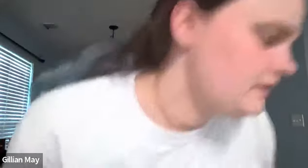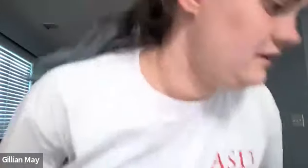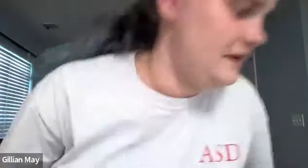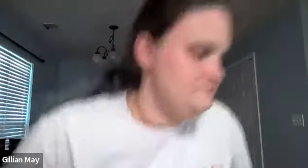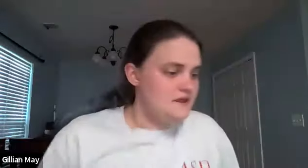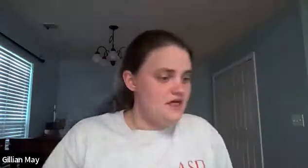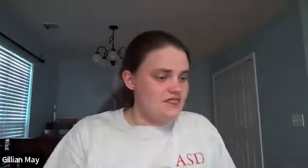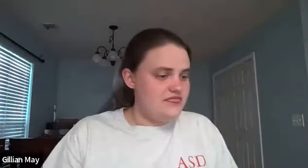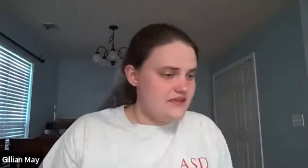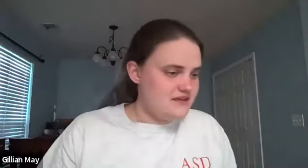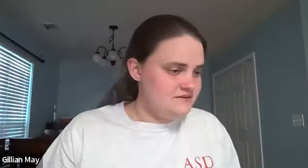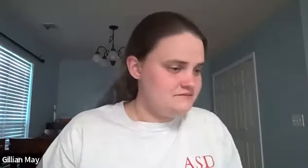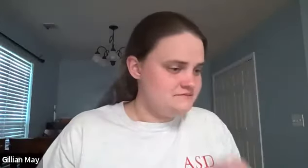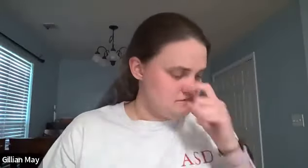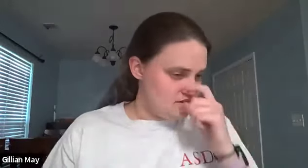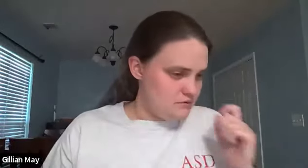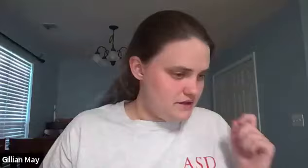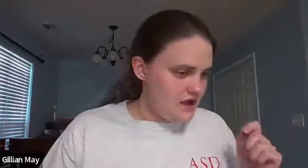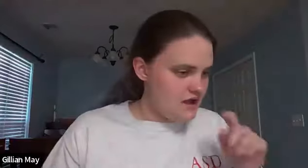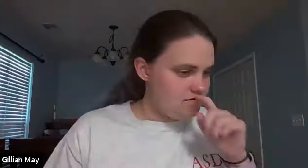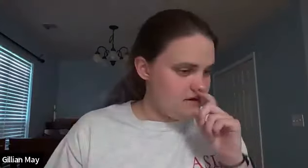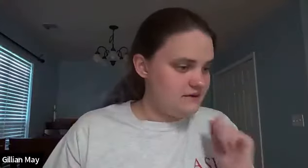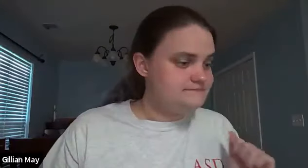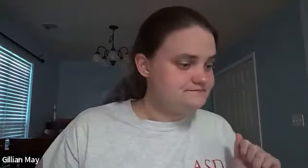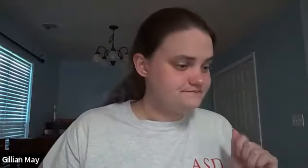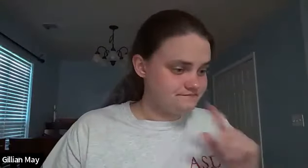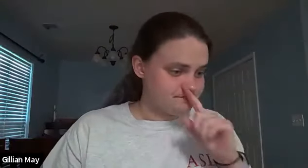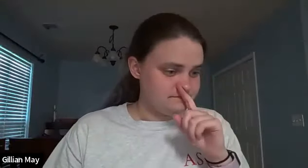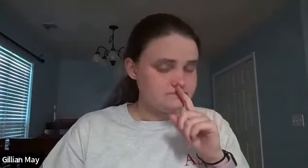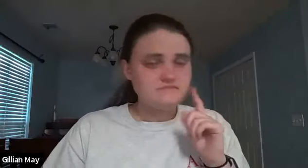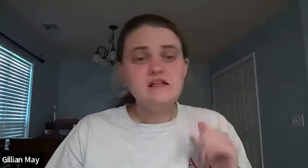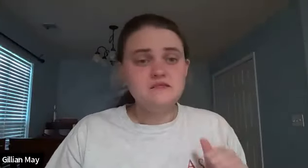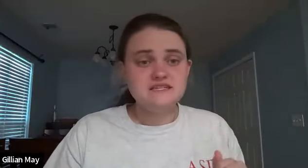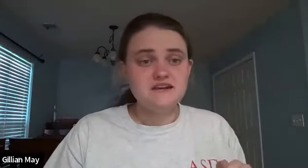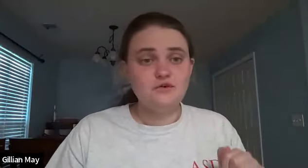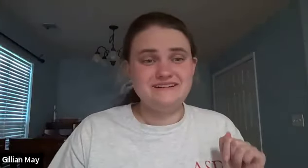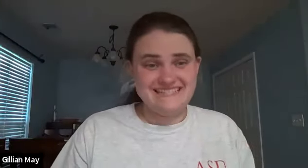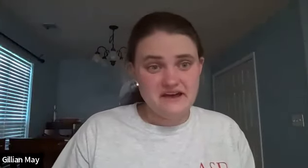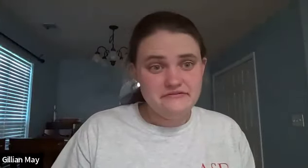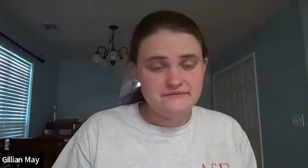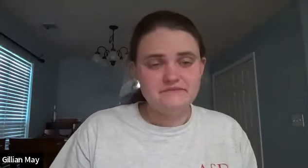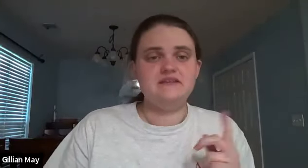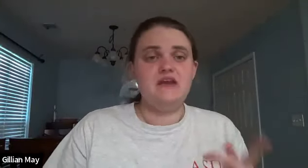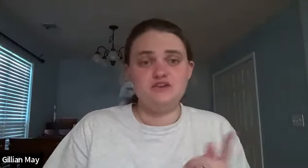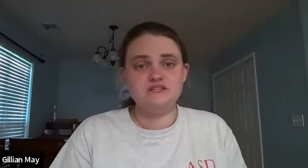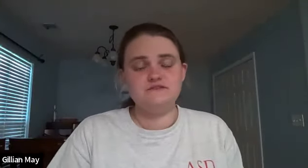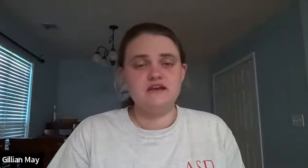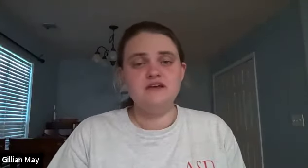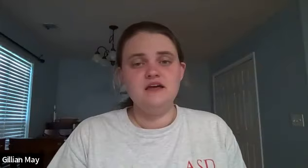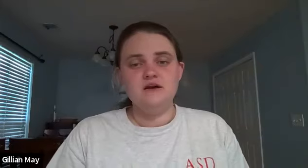All right. Then we have the sign for deaf, like the actual sign for deaf,